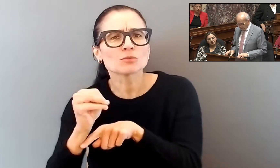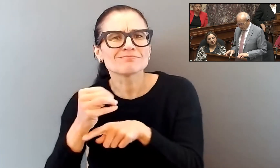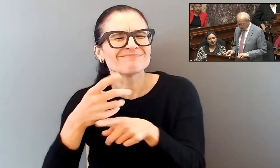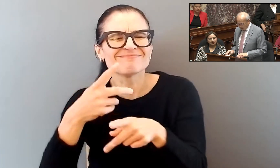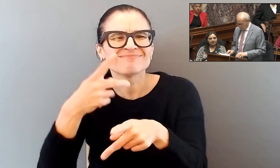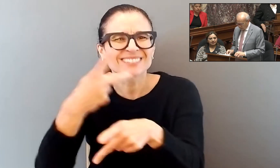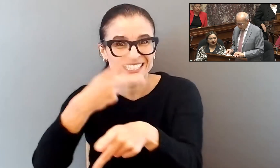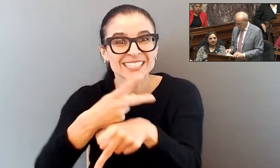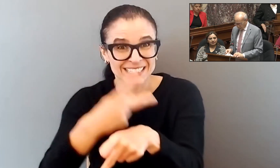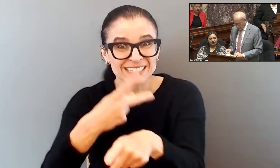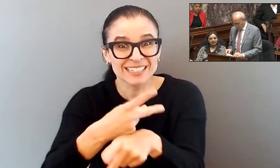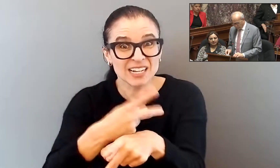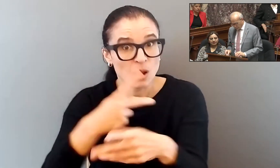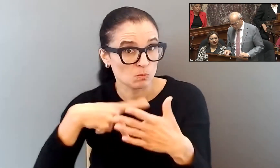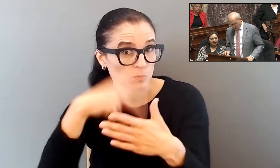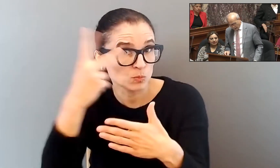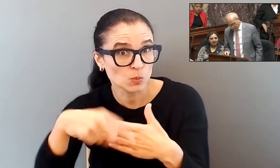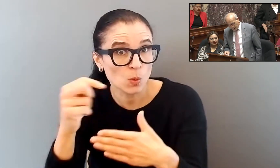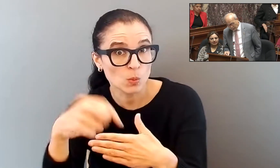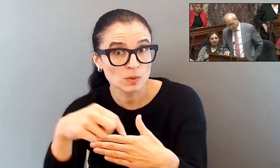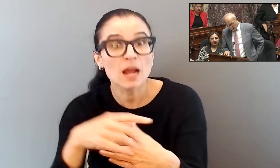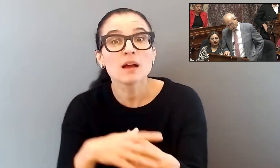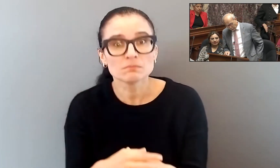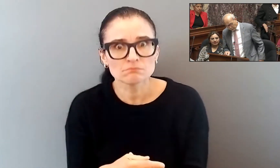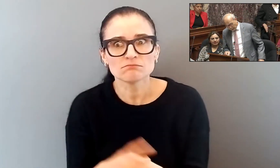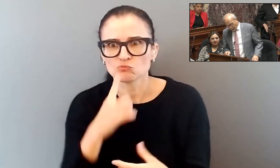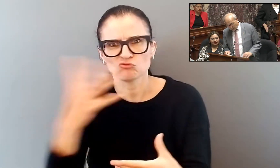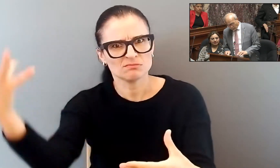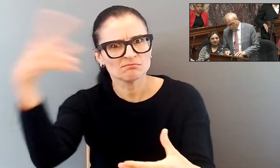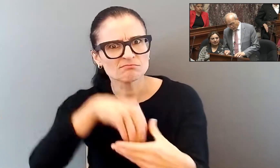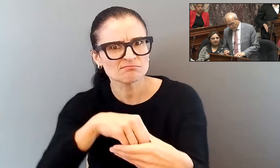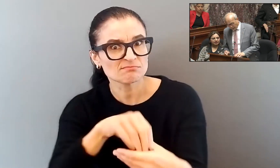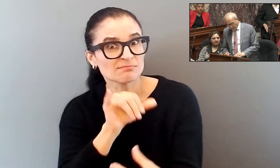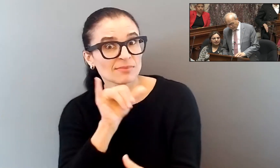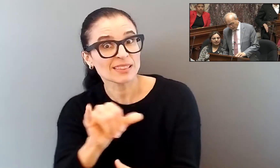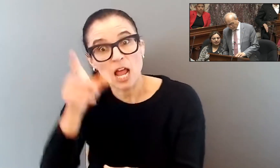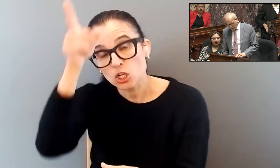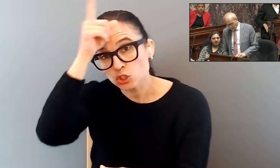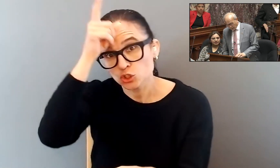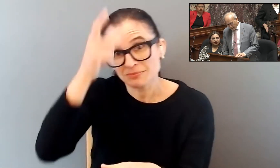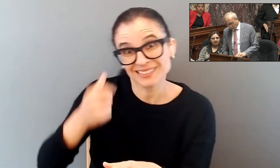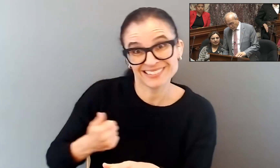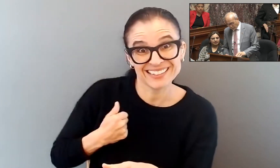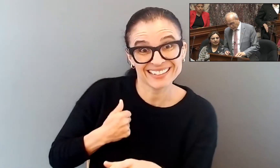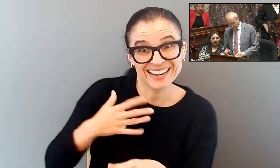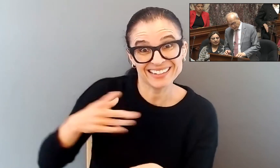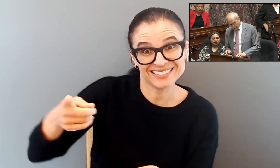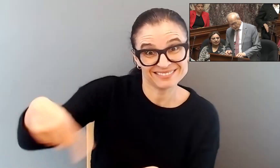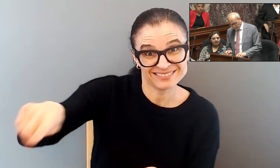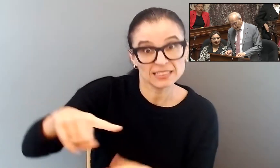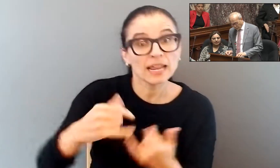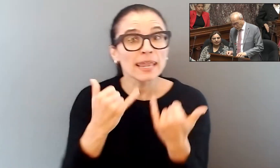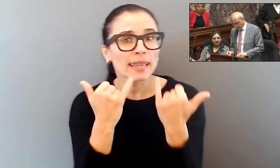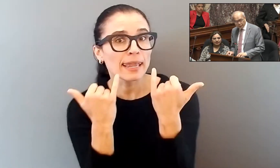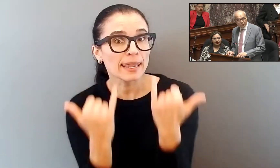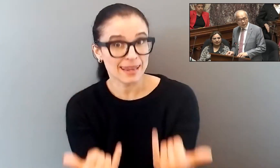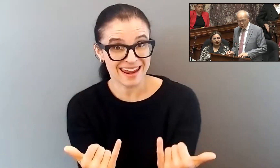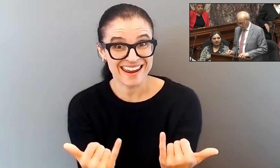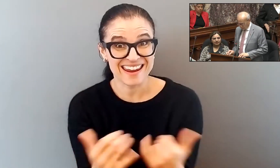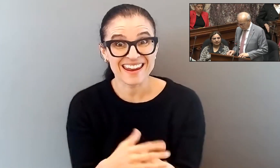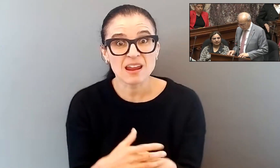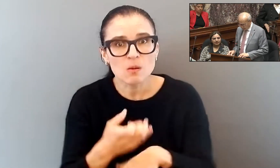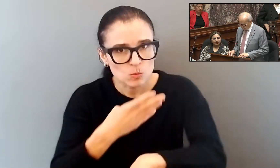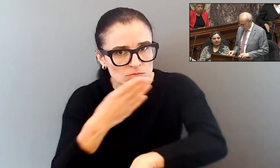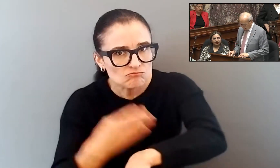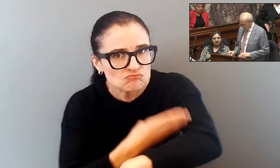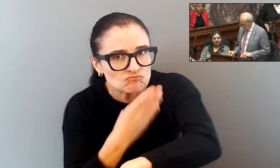the help of the Vancouver Coastal Health, the Society is currently undergoing a redevelopment, and current residents are being transferred